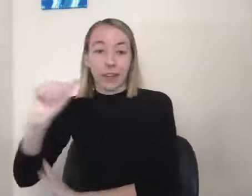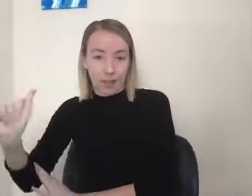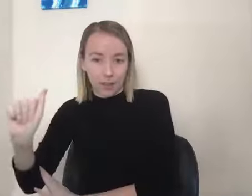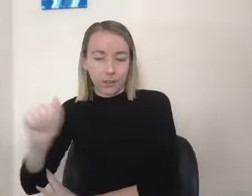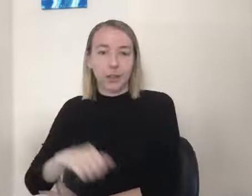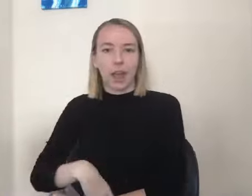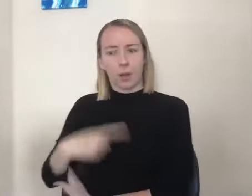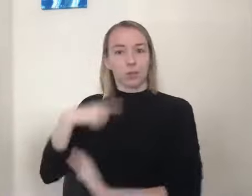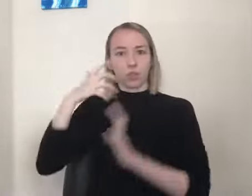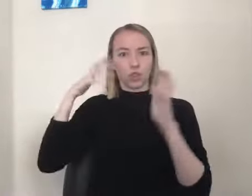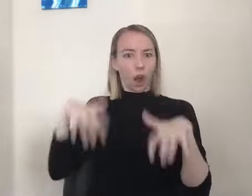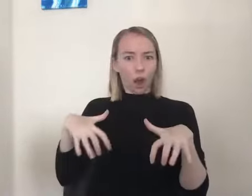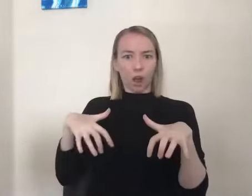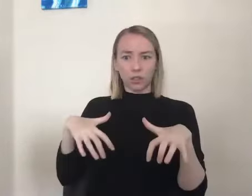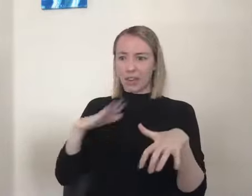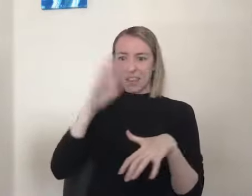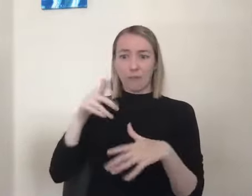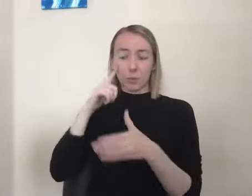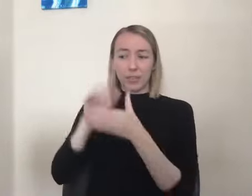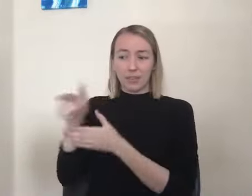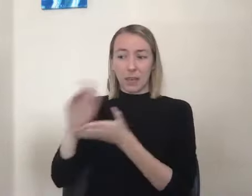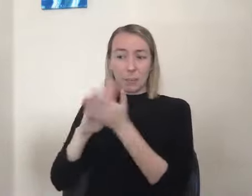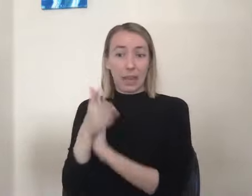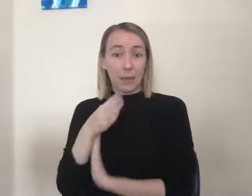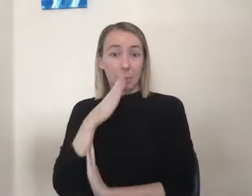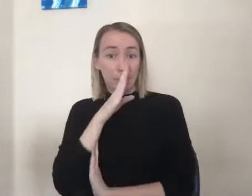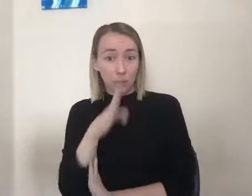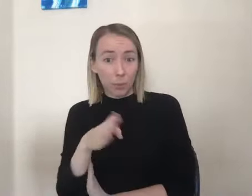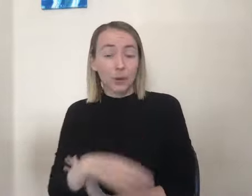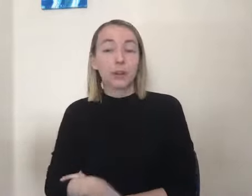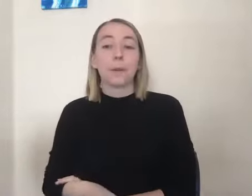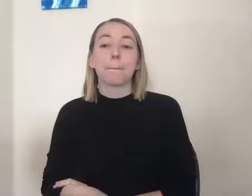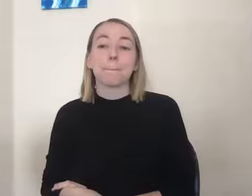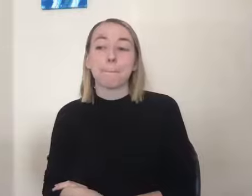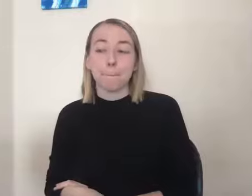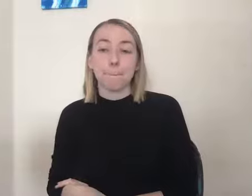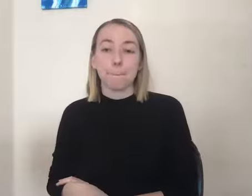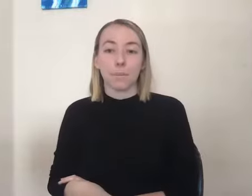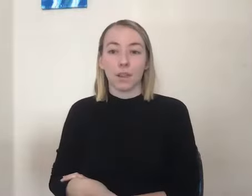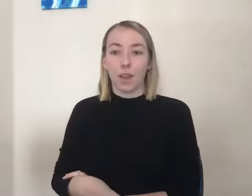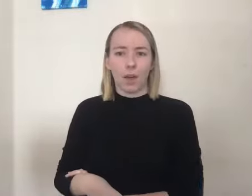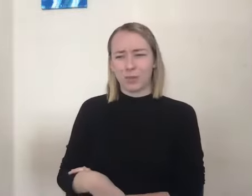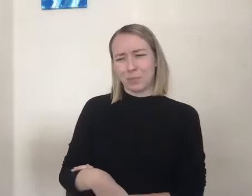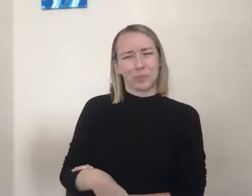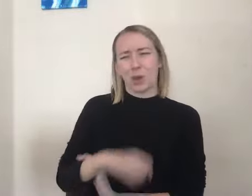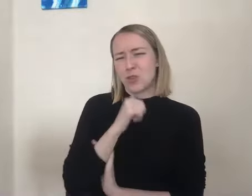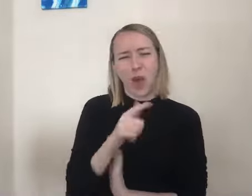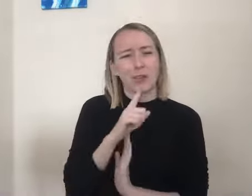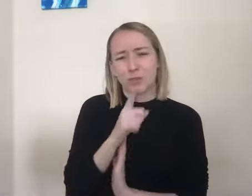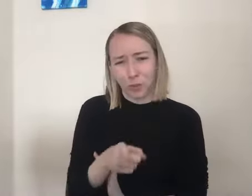expecting, because I thought my husband would die drunk. He got himself in AA and he phoned me up to tell me that he was sober,